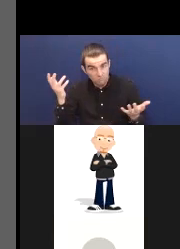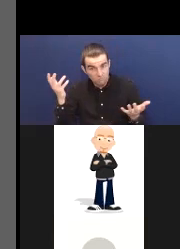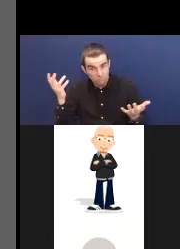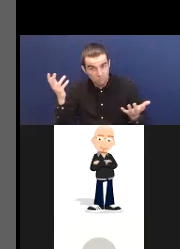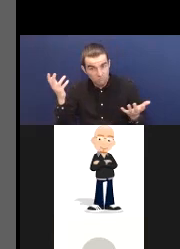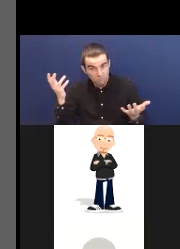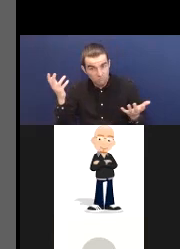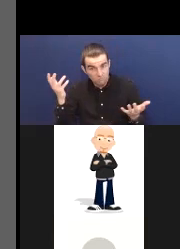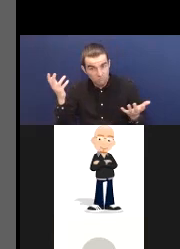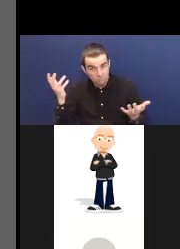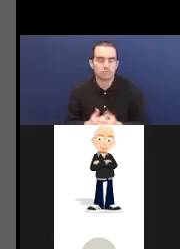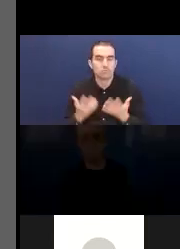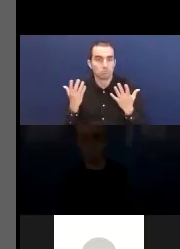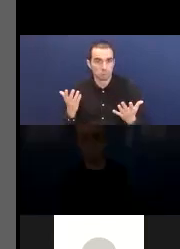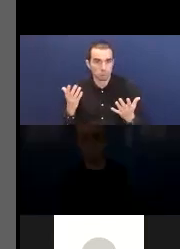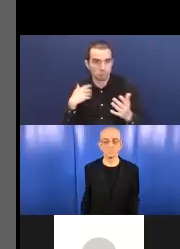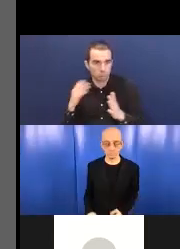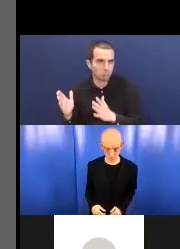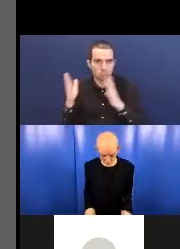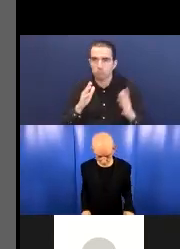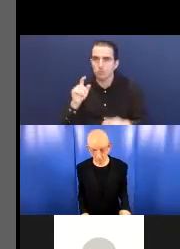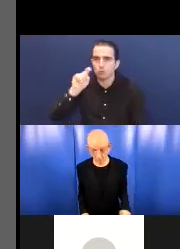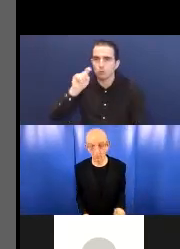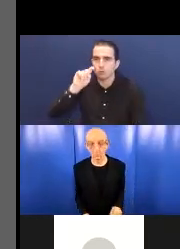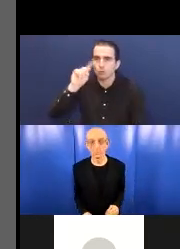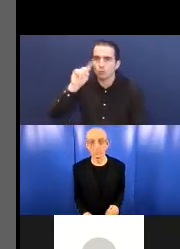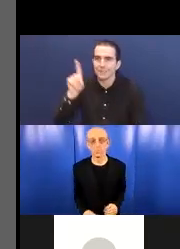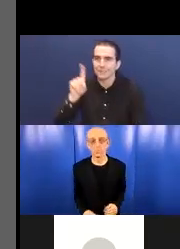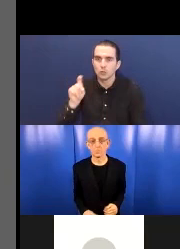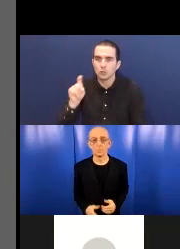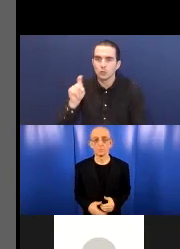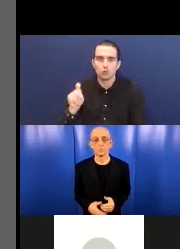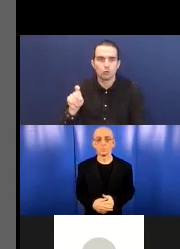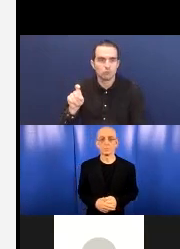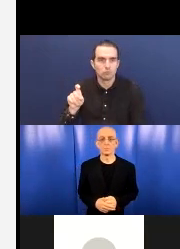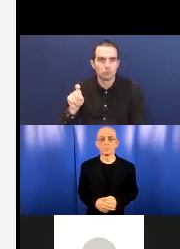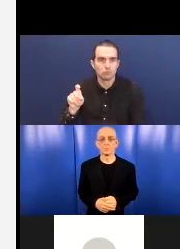And the next question is, what are the key